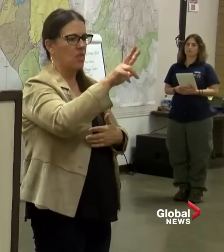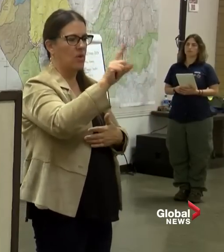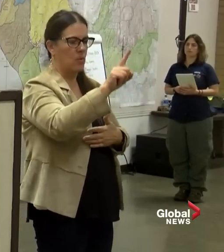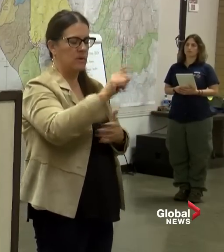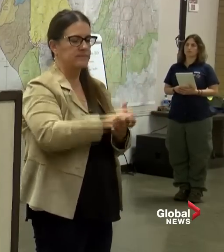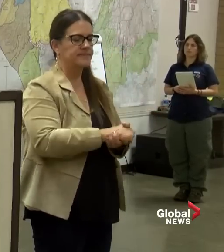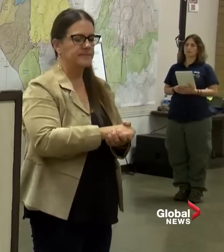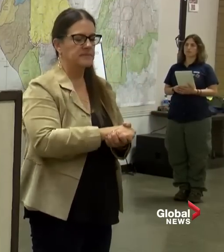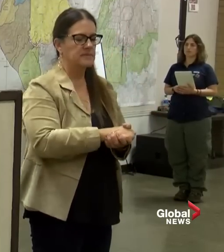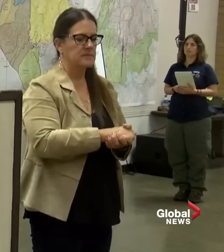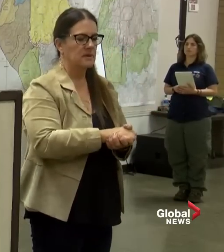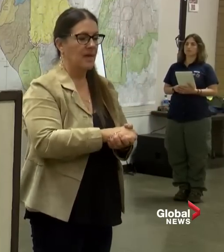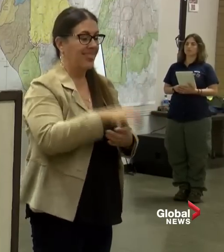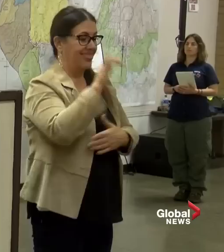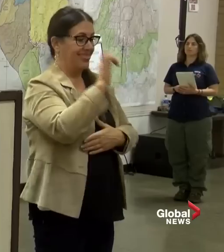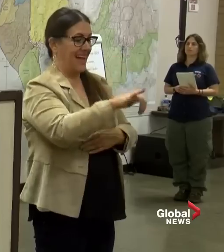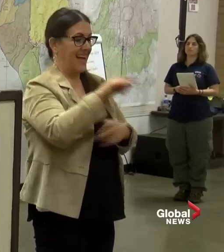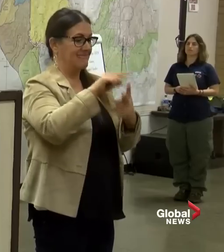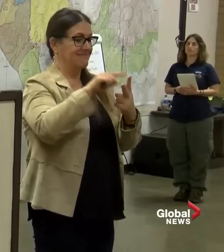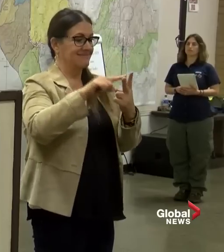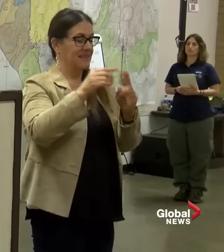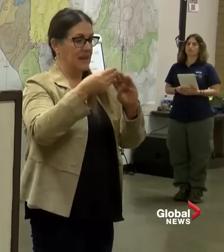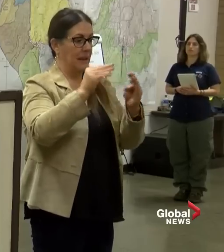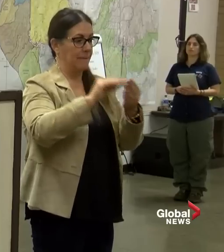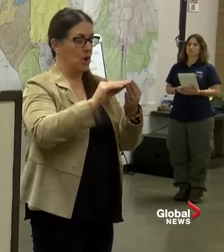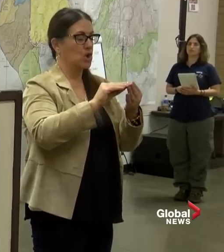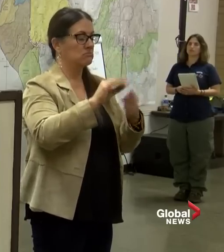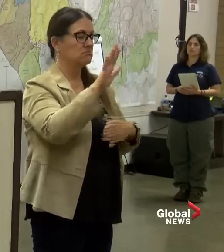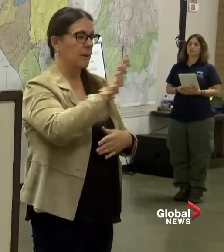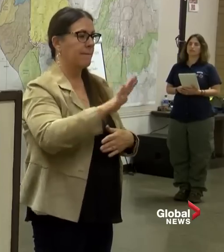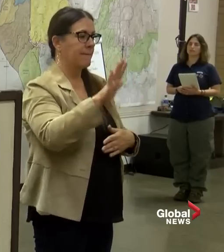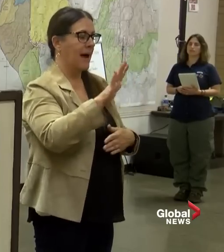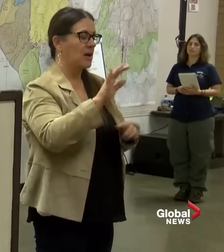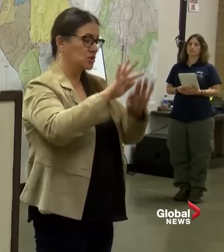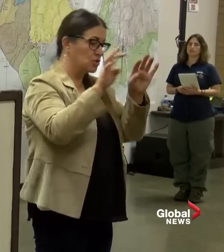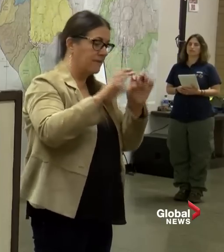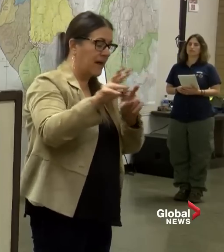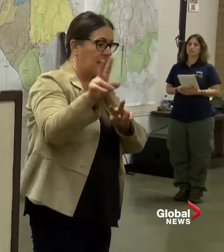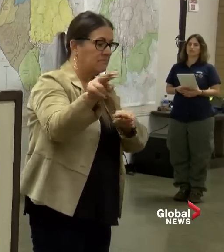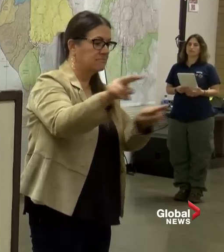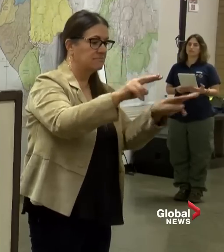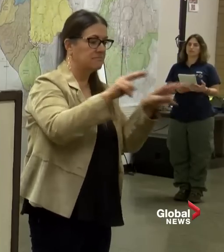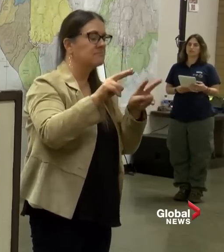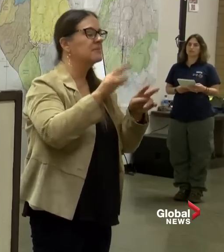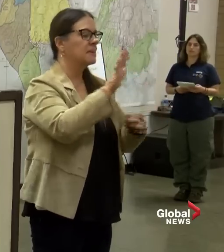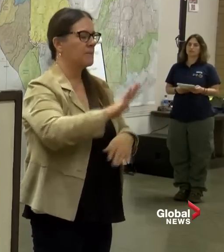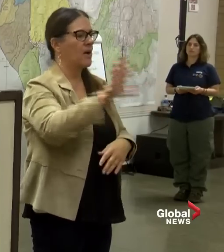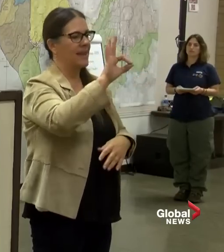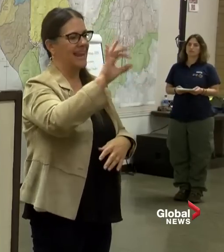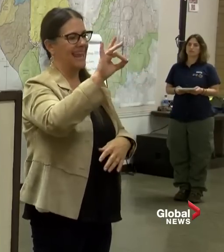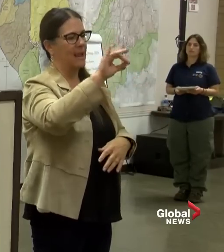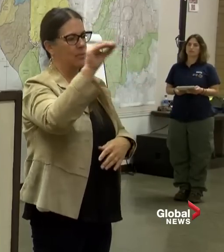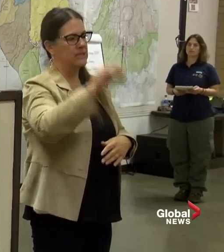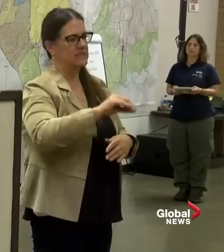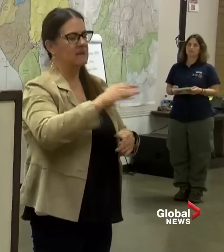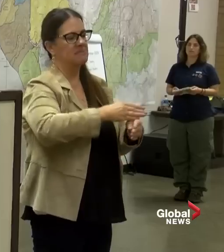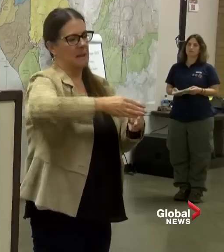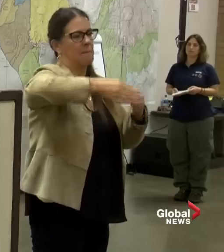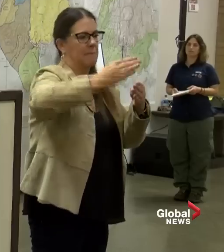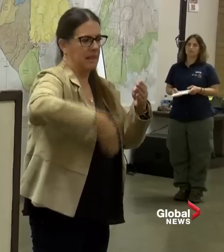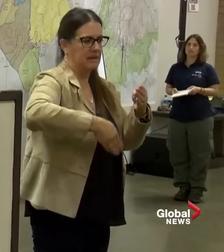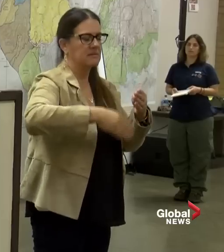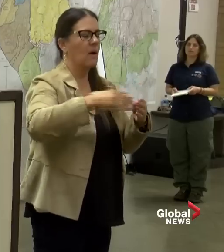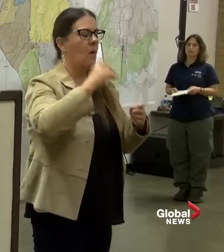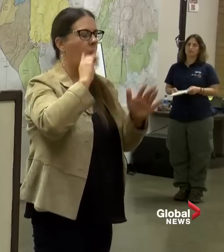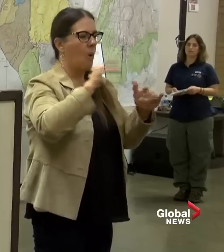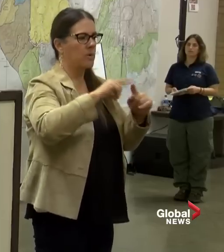18,431. Those numbers are about 90%, our surveys are about 98% complete, and we hope to have